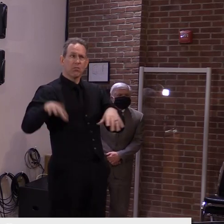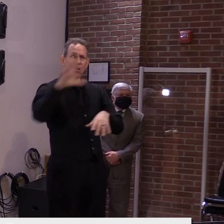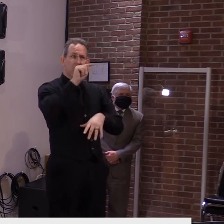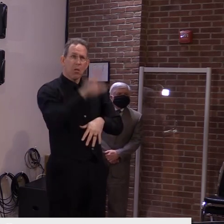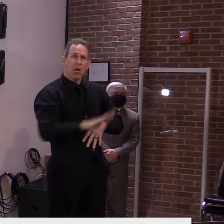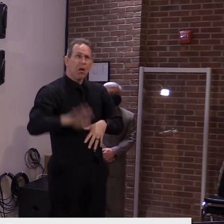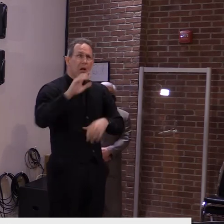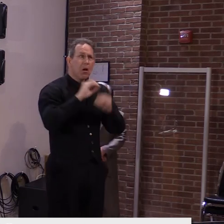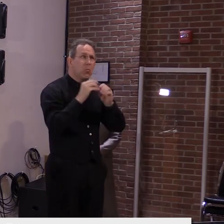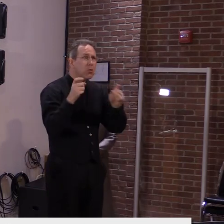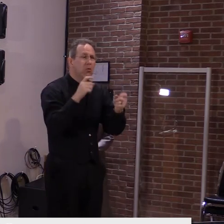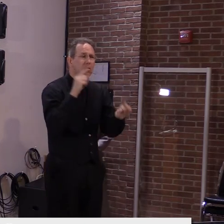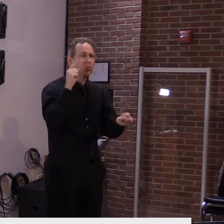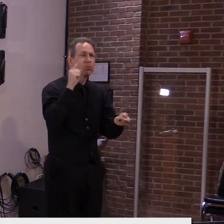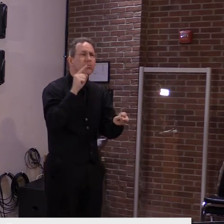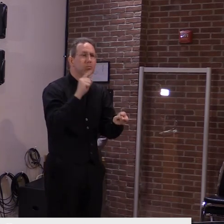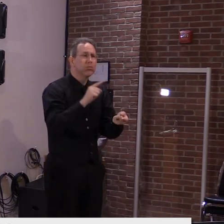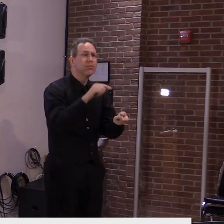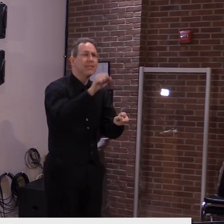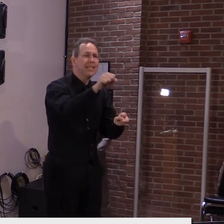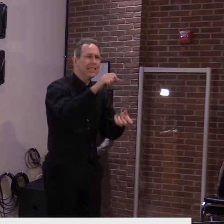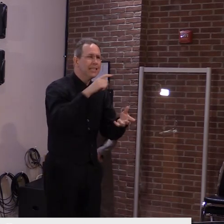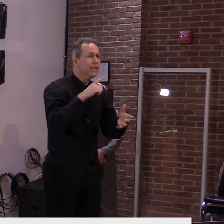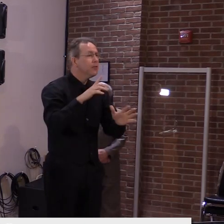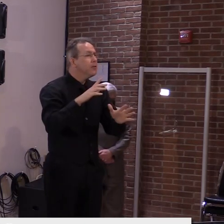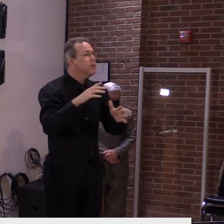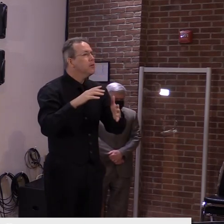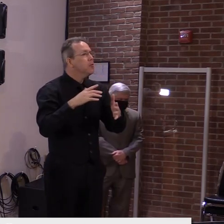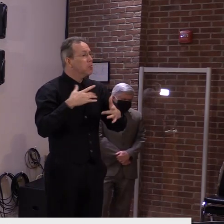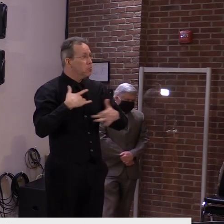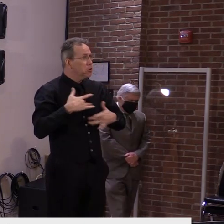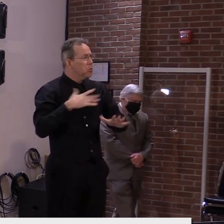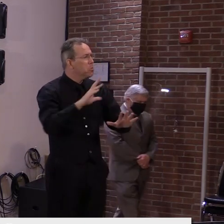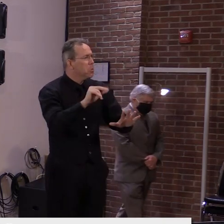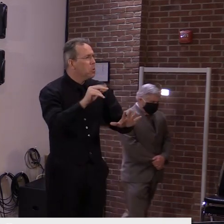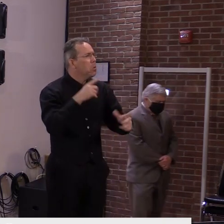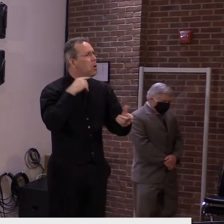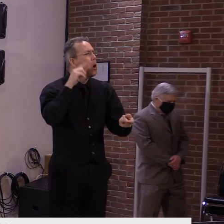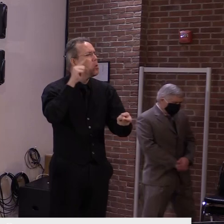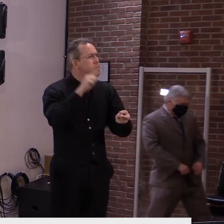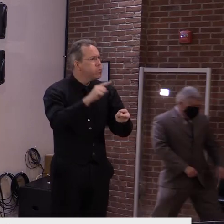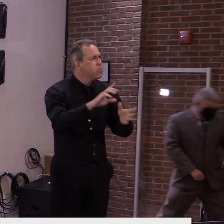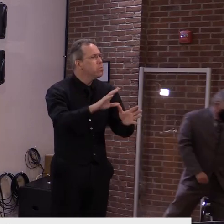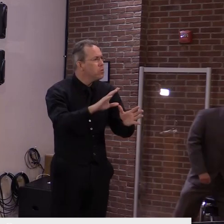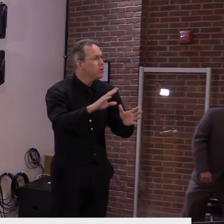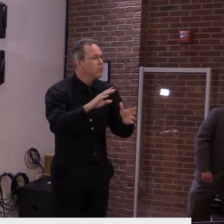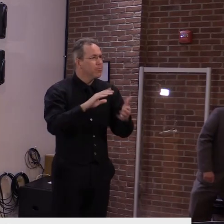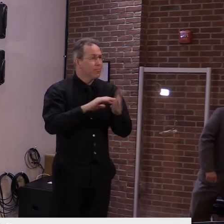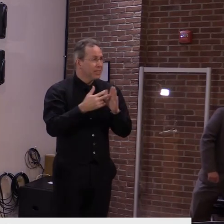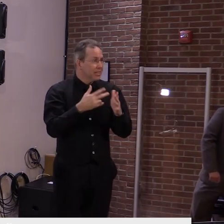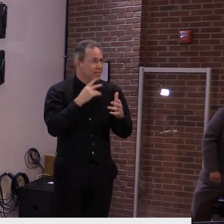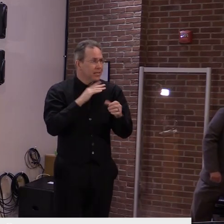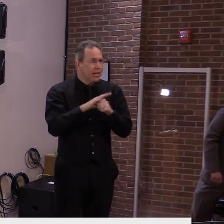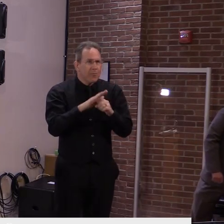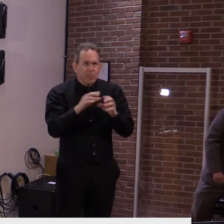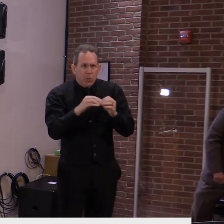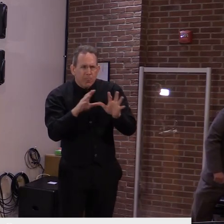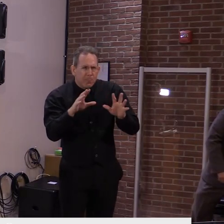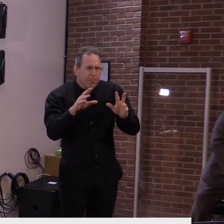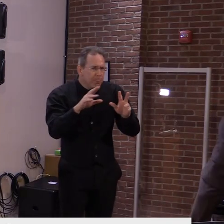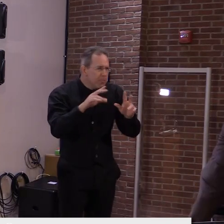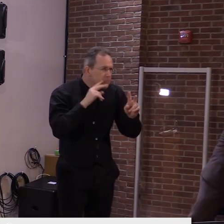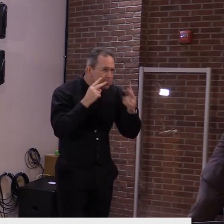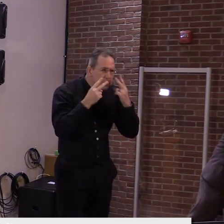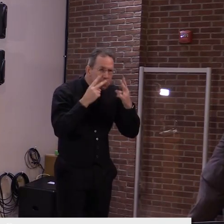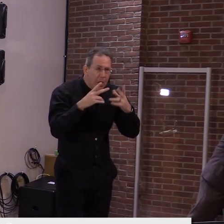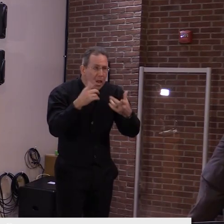order of magnitude, but there has been a decrease that's notable. Not enough to make us question our percent positivity rate or anything